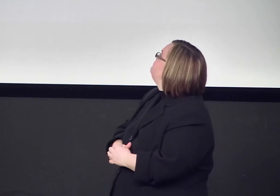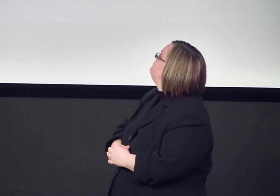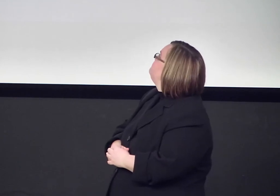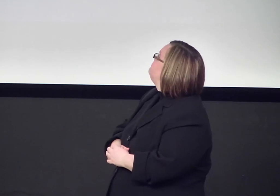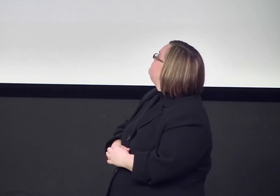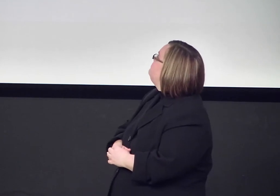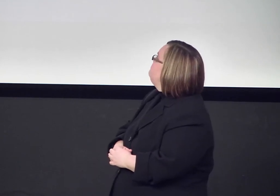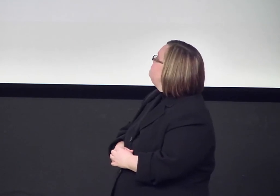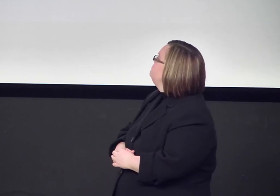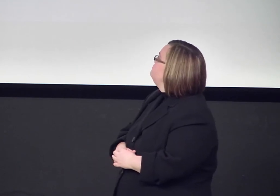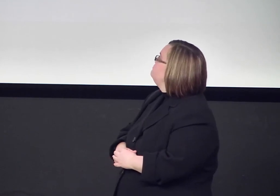footing shifts.